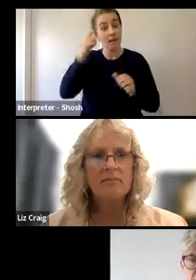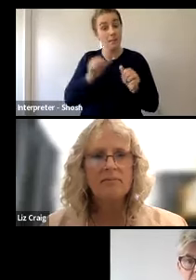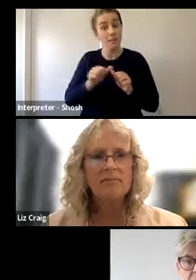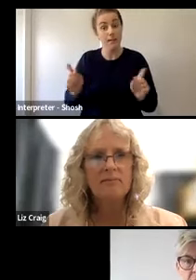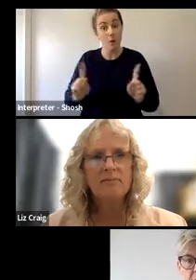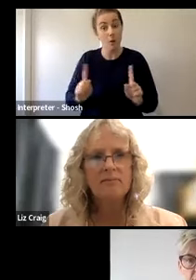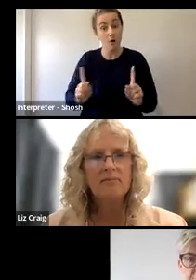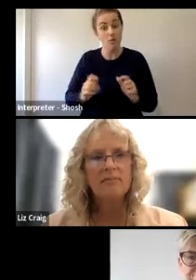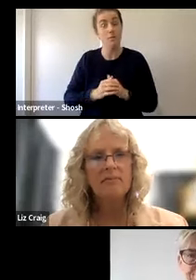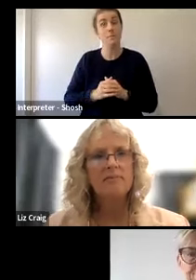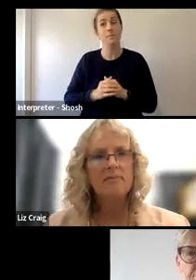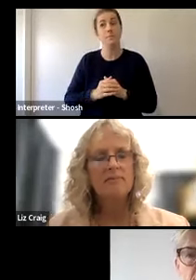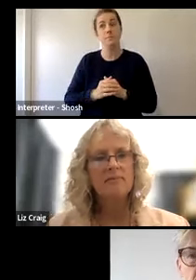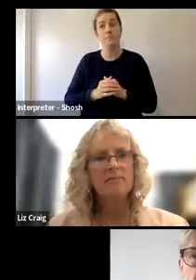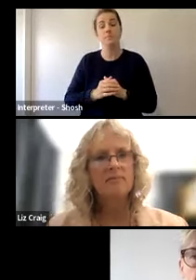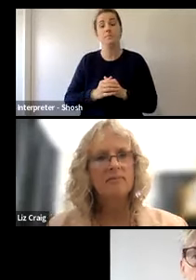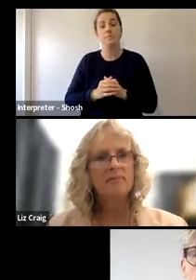we